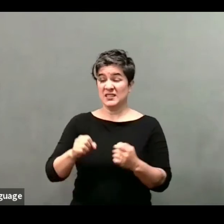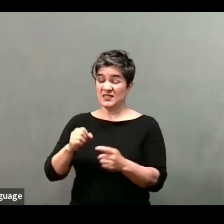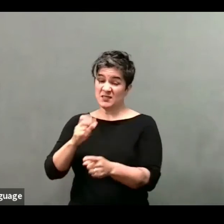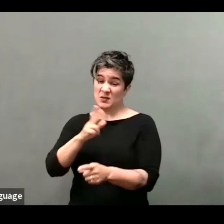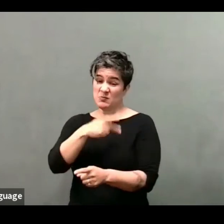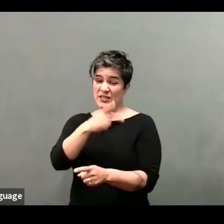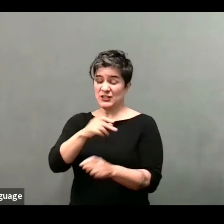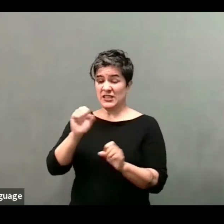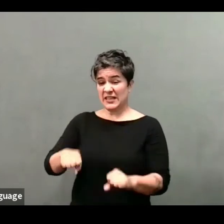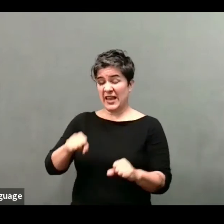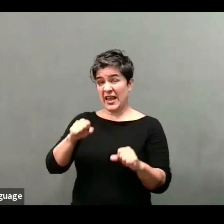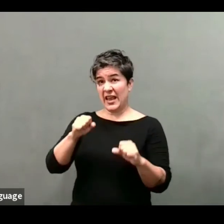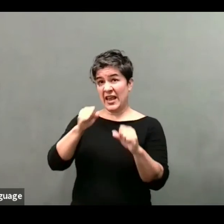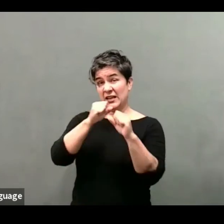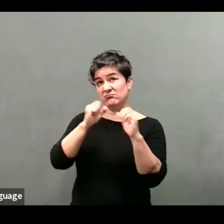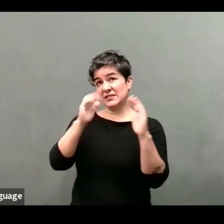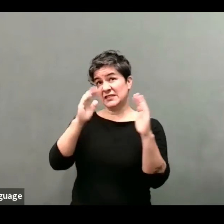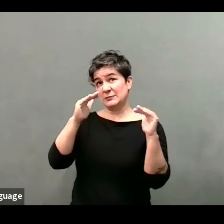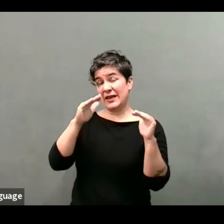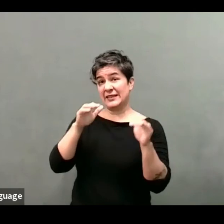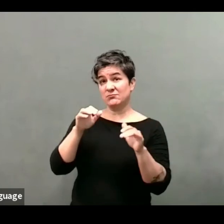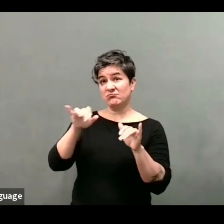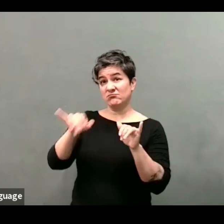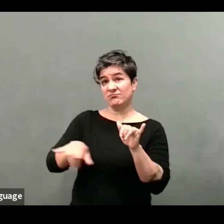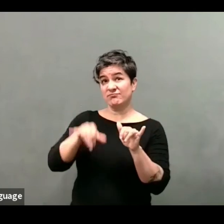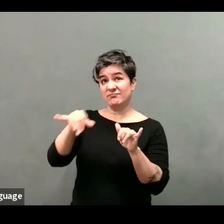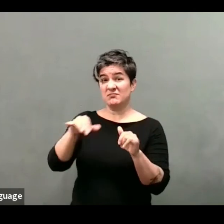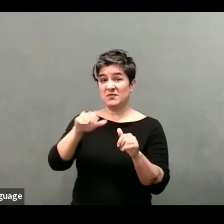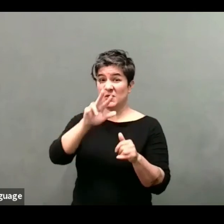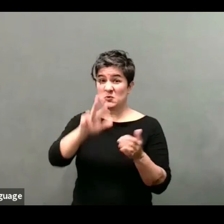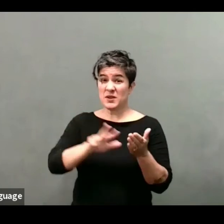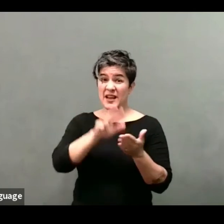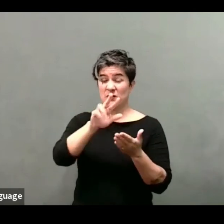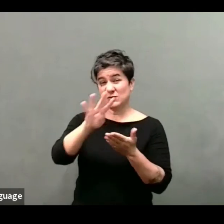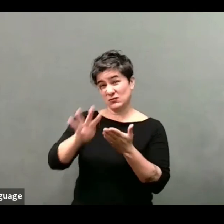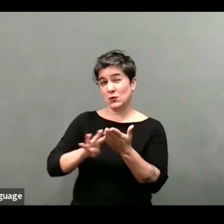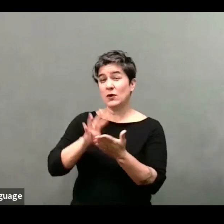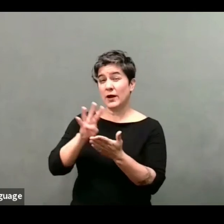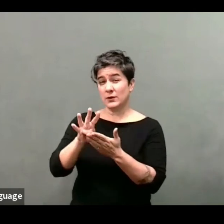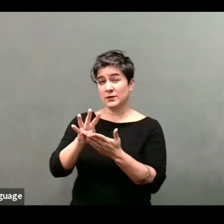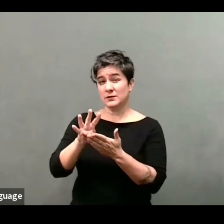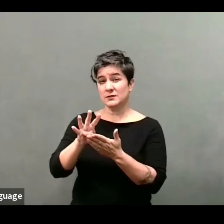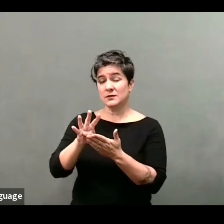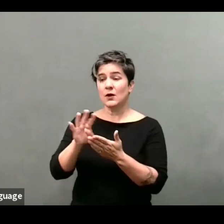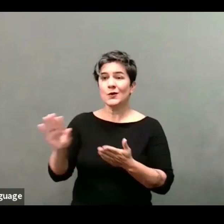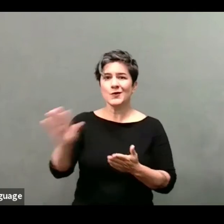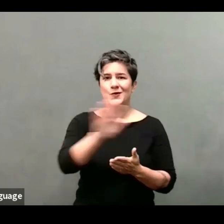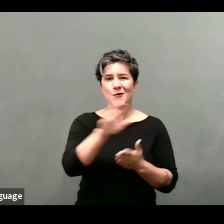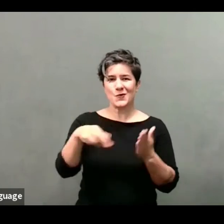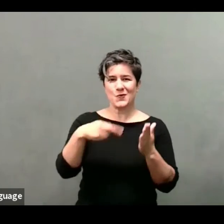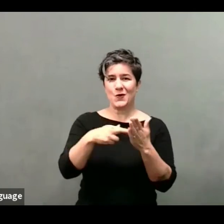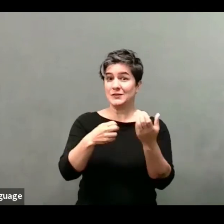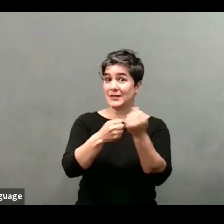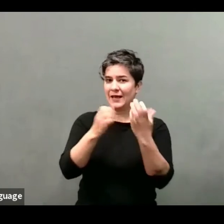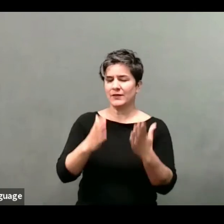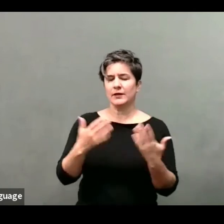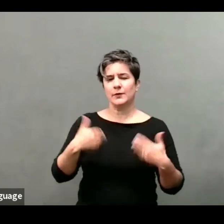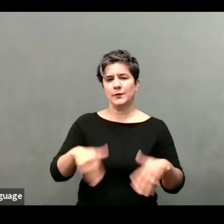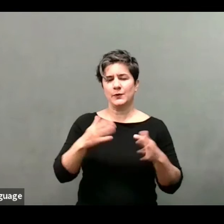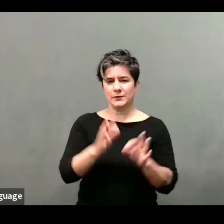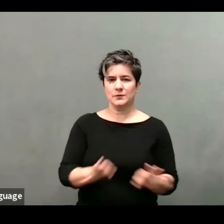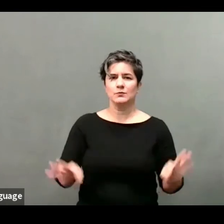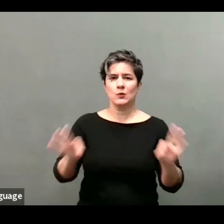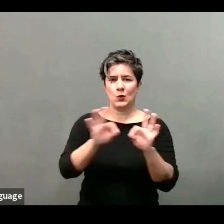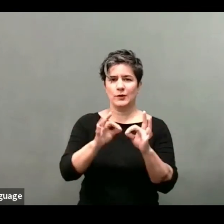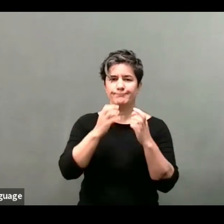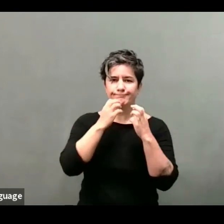longer. So that's again where your role as an advocate is so important, because being able to make